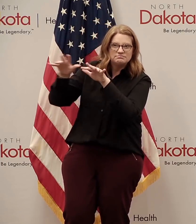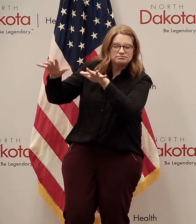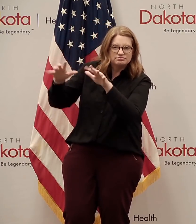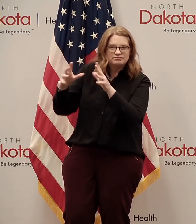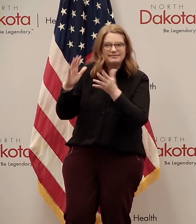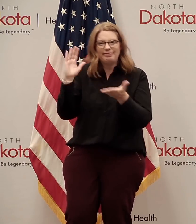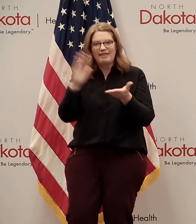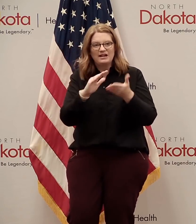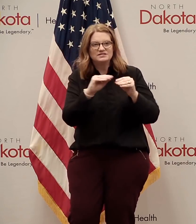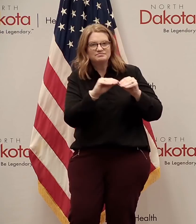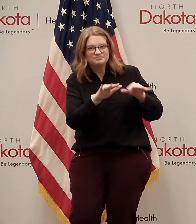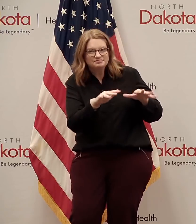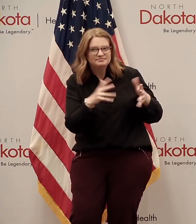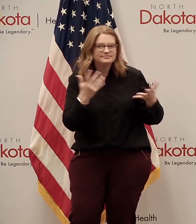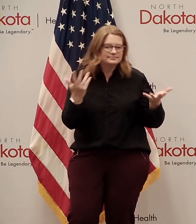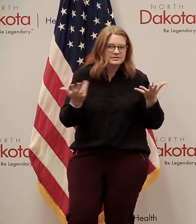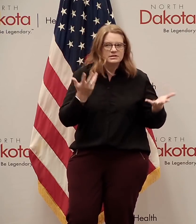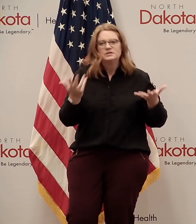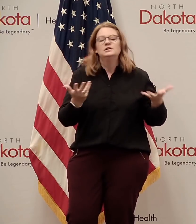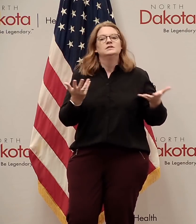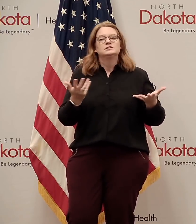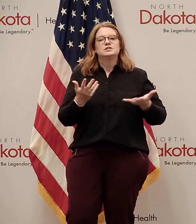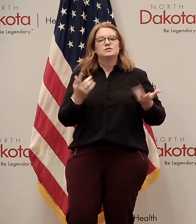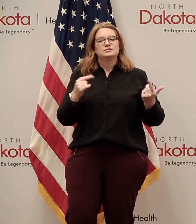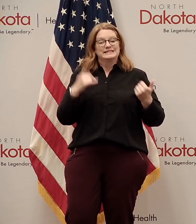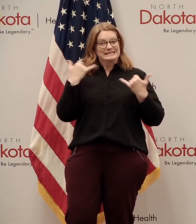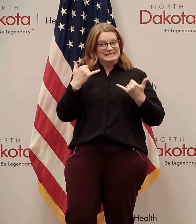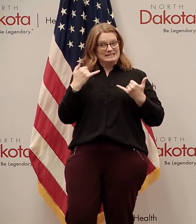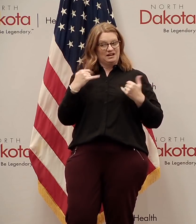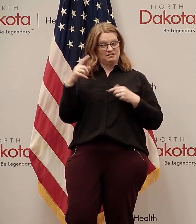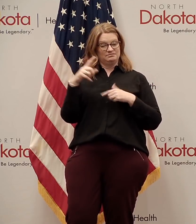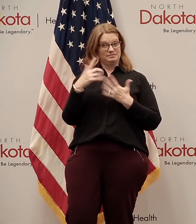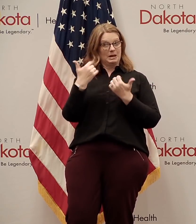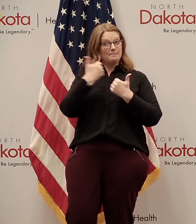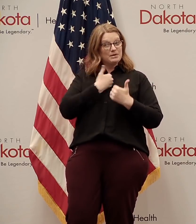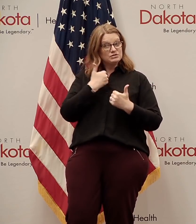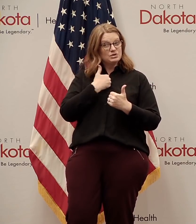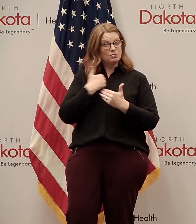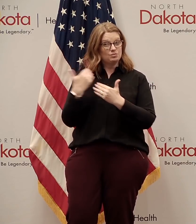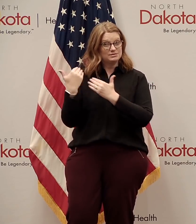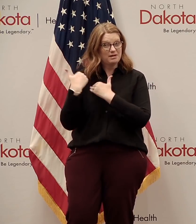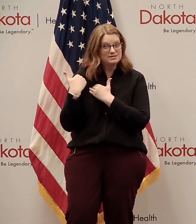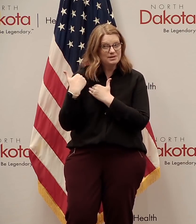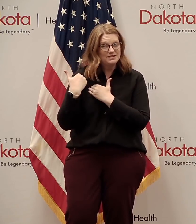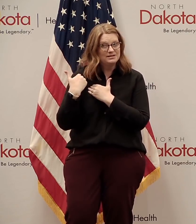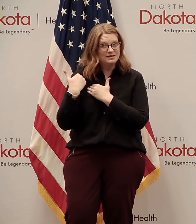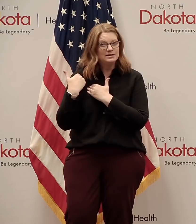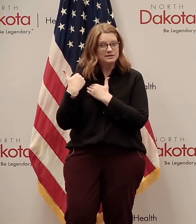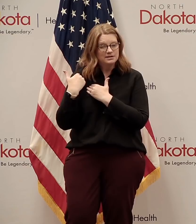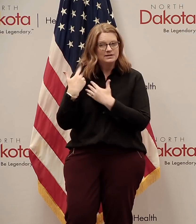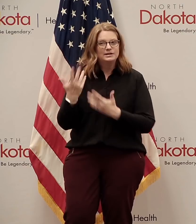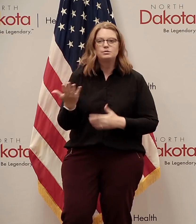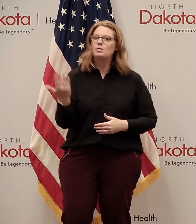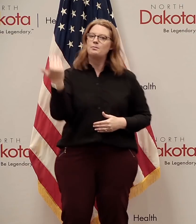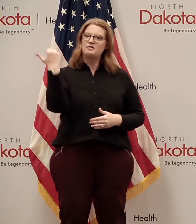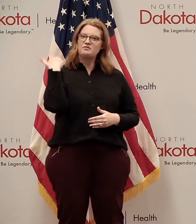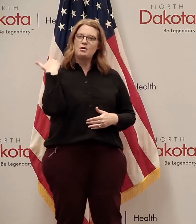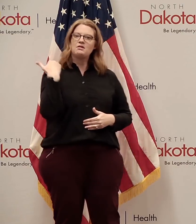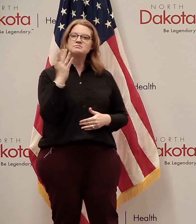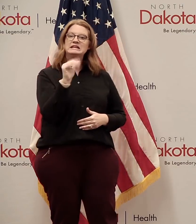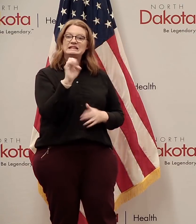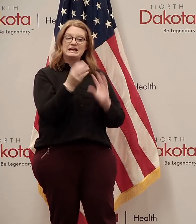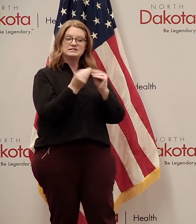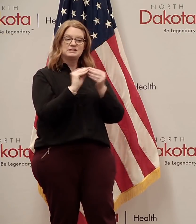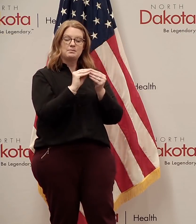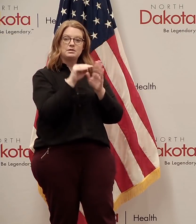that when we have this the call for exercising personal responsibility. When we've done that in the past, the case numbers and